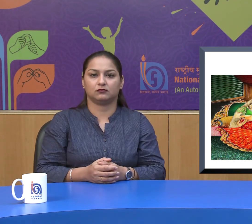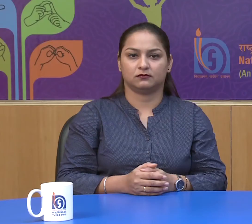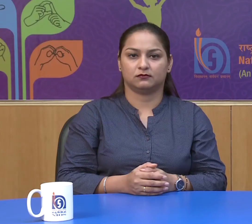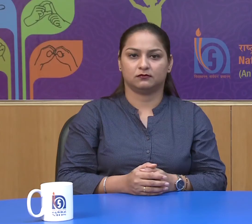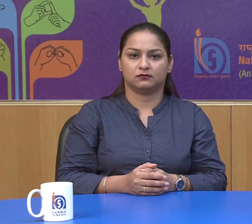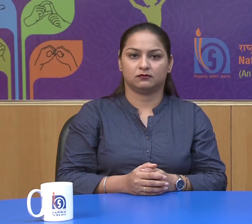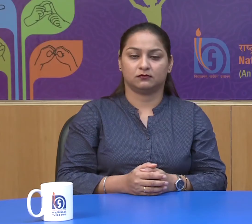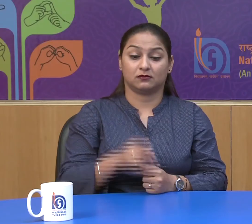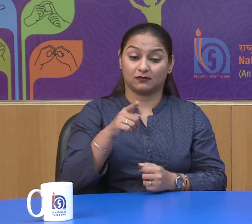Dear learners,